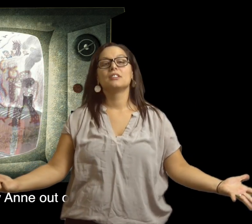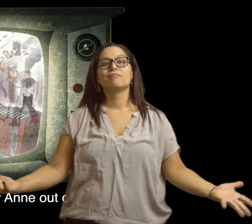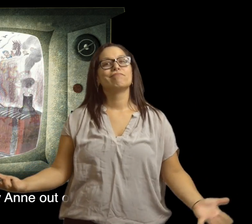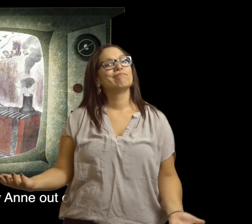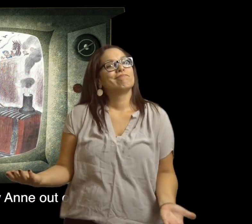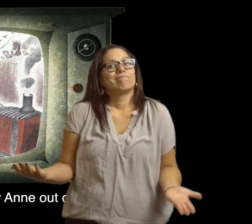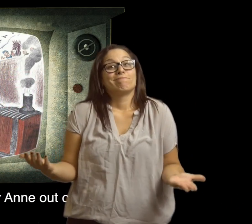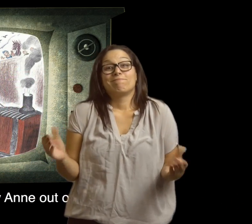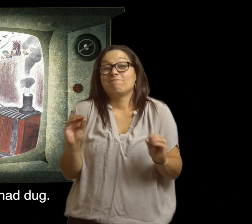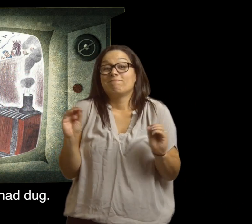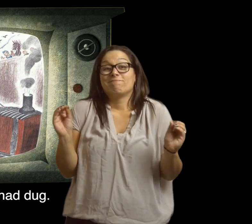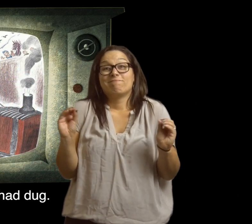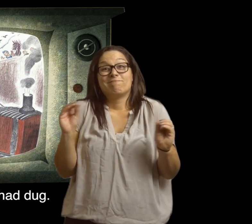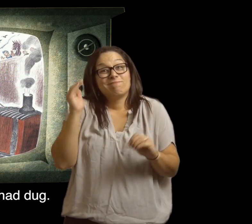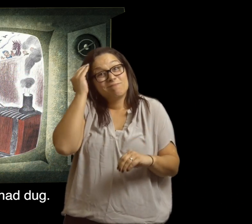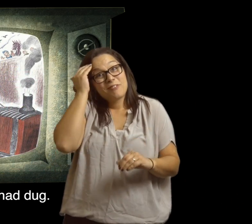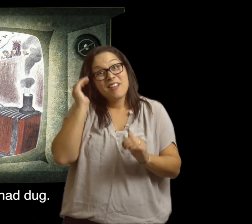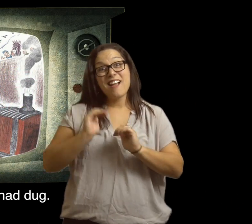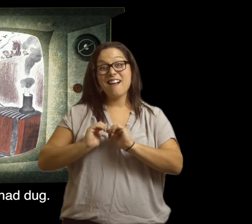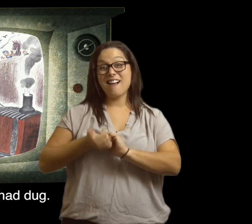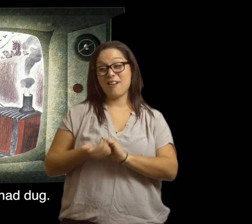and Mary Ann out of the cellar they had dug.